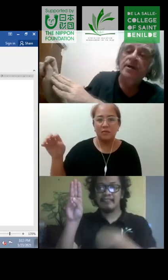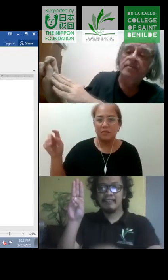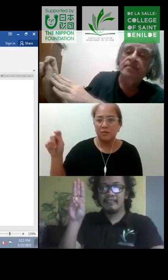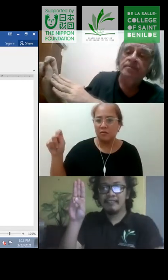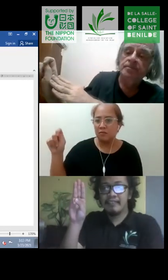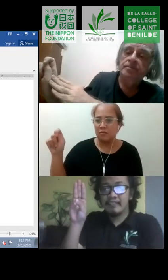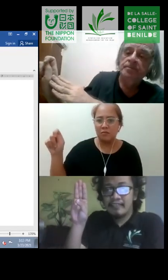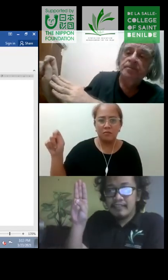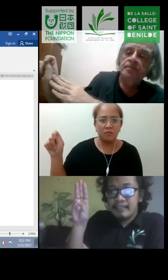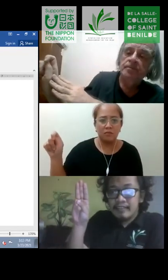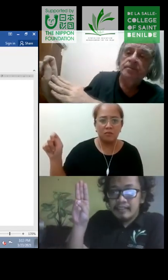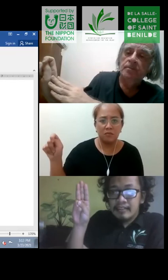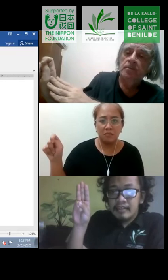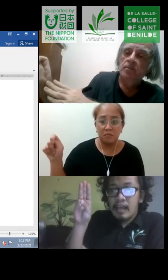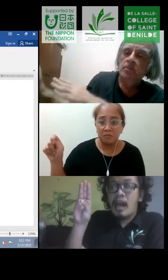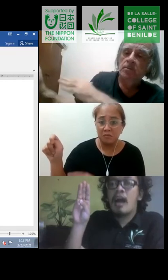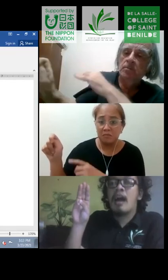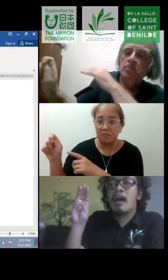hand shape.